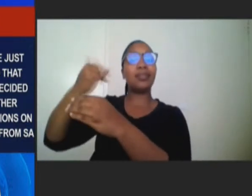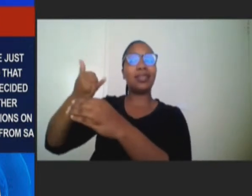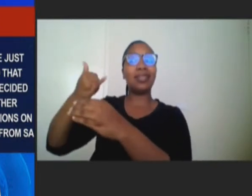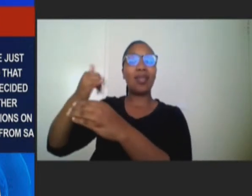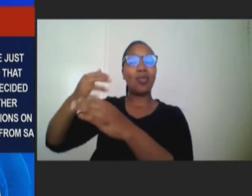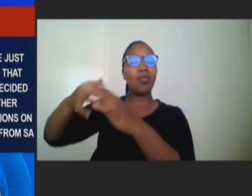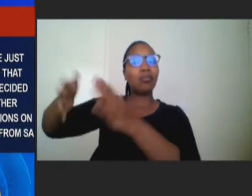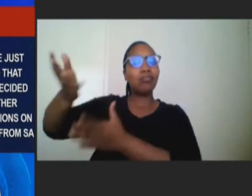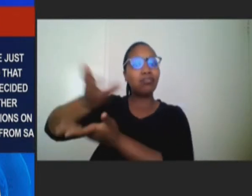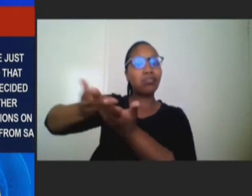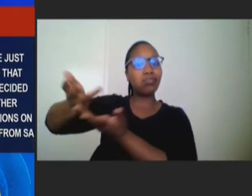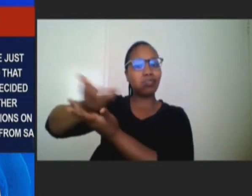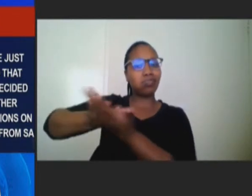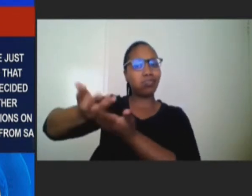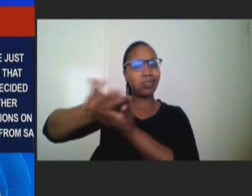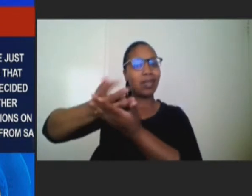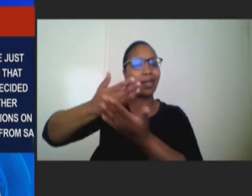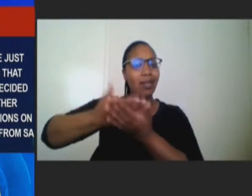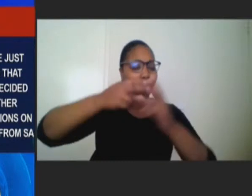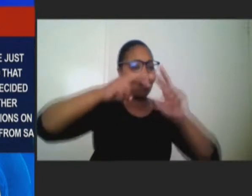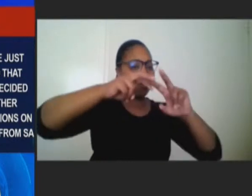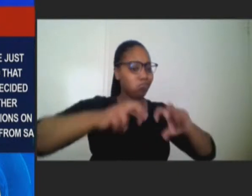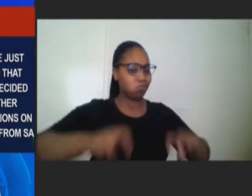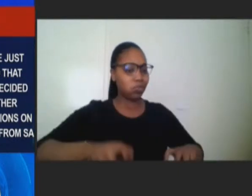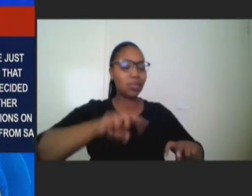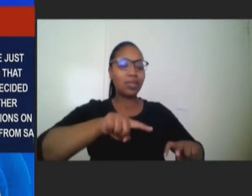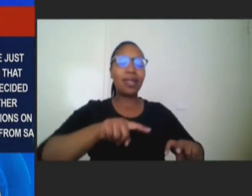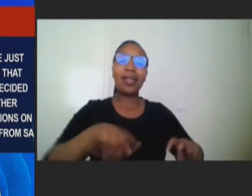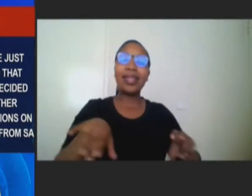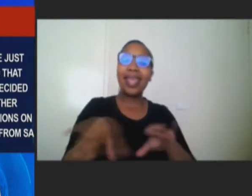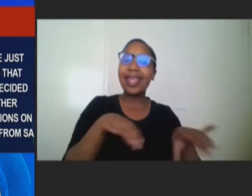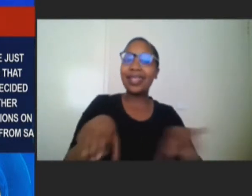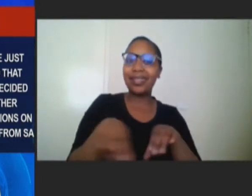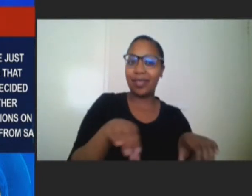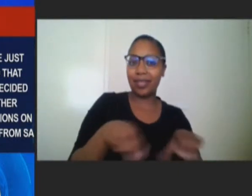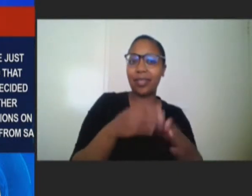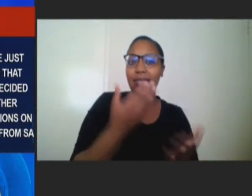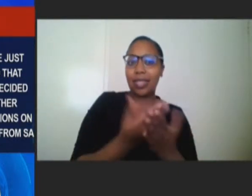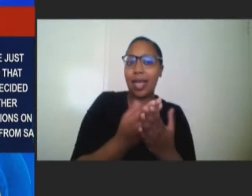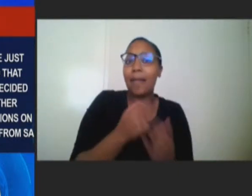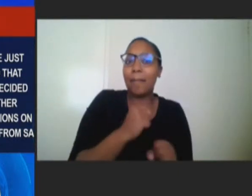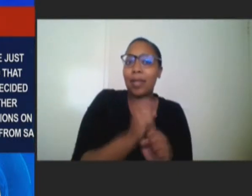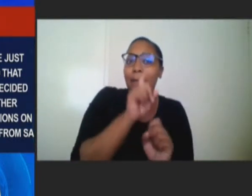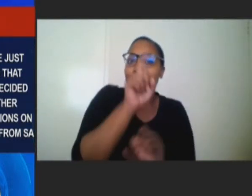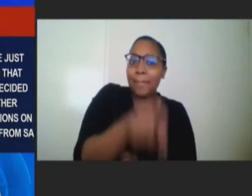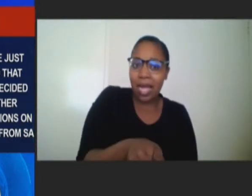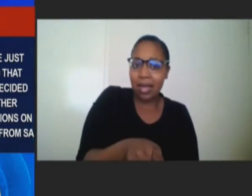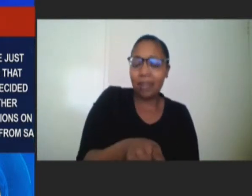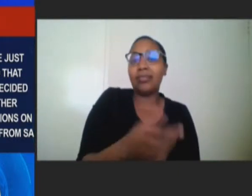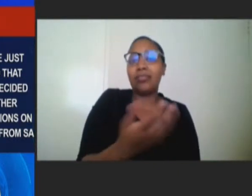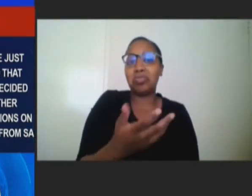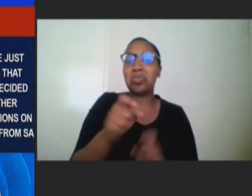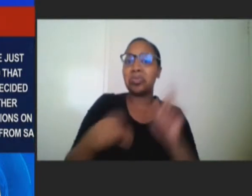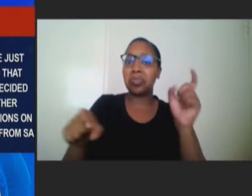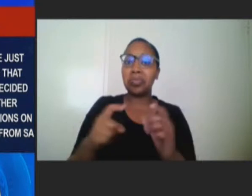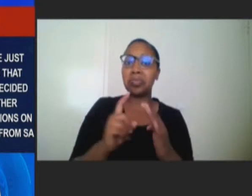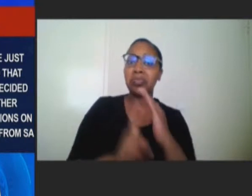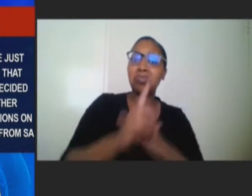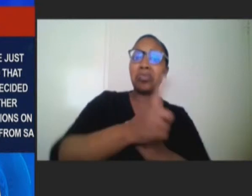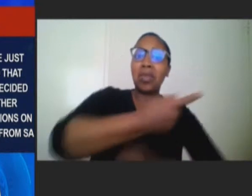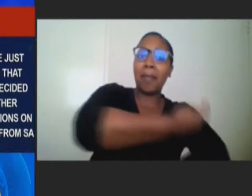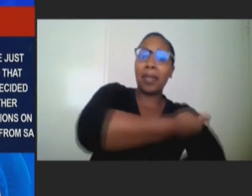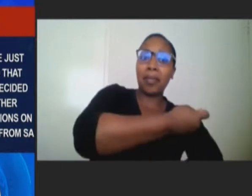of areas of activity, it be in the social activity, business, and so